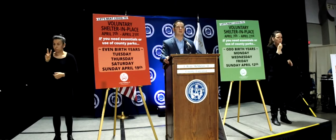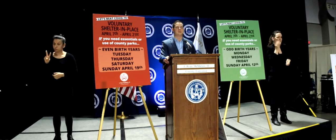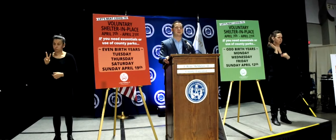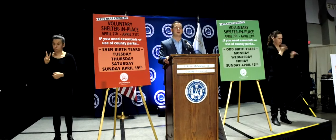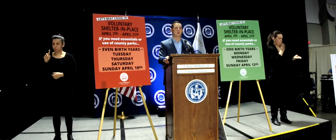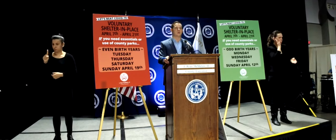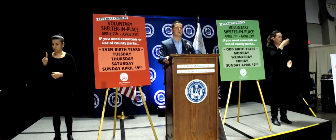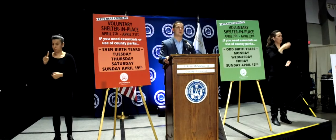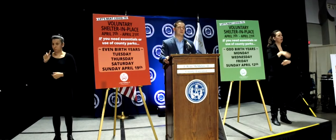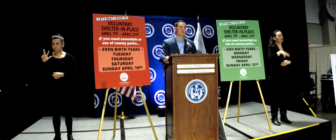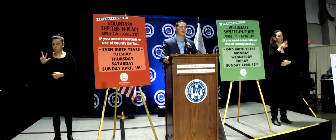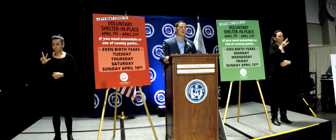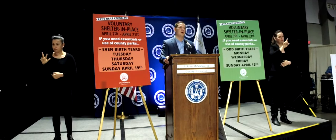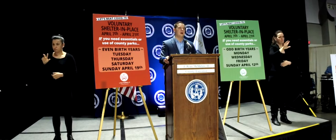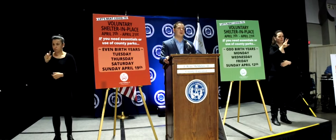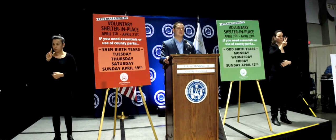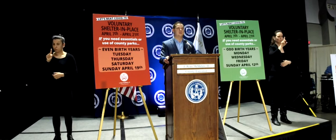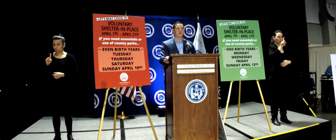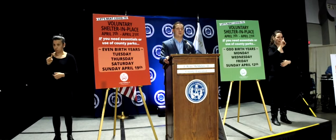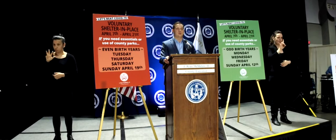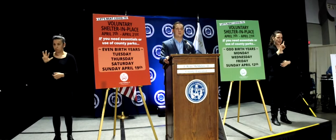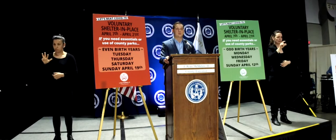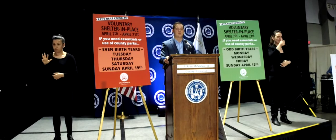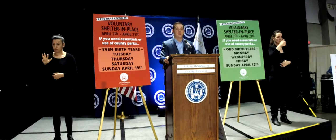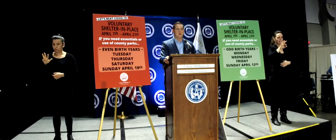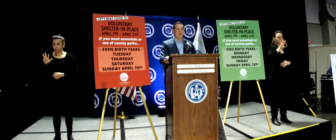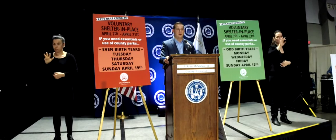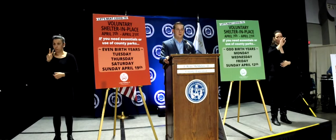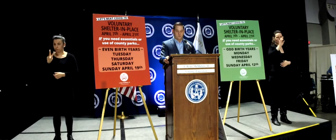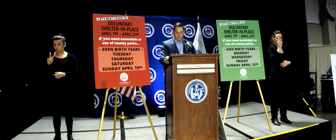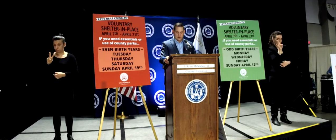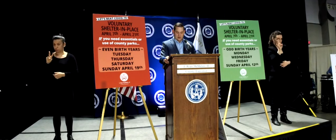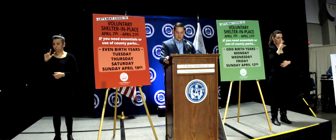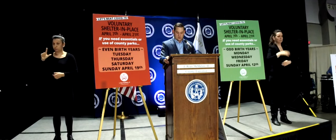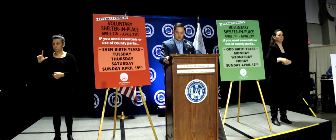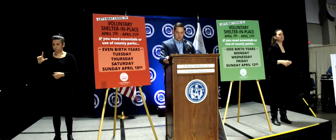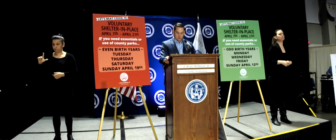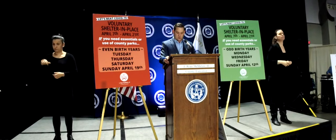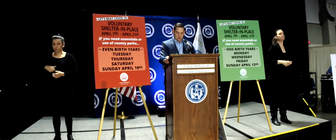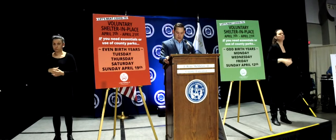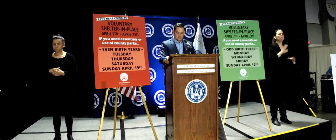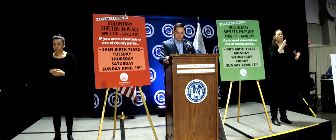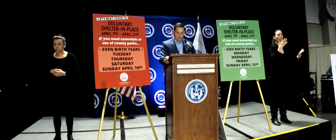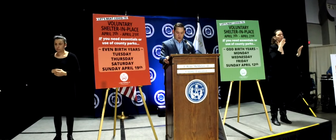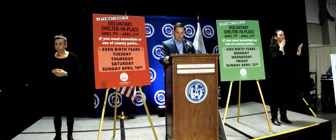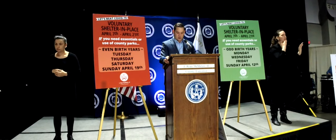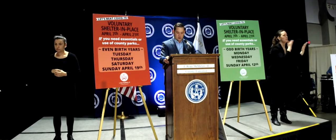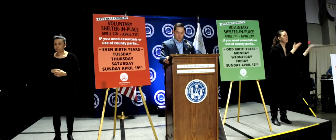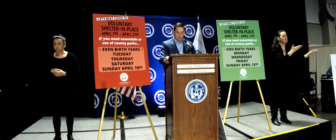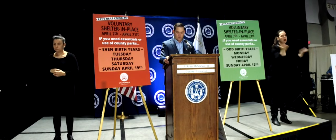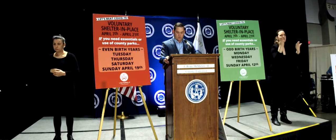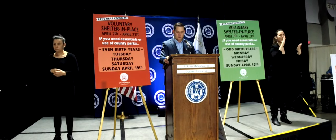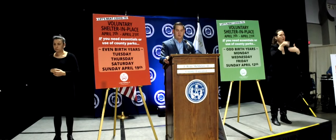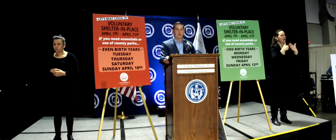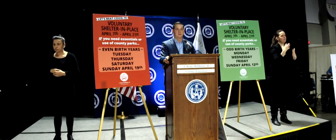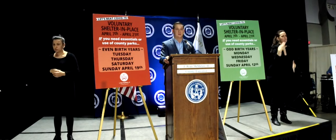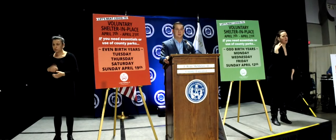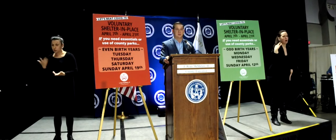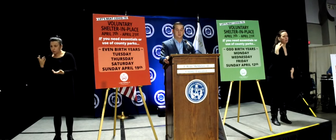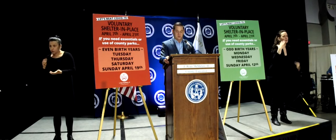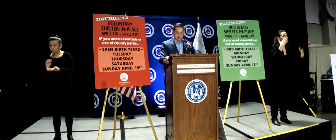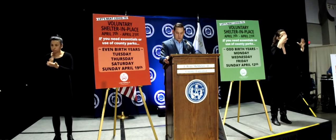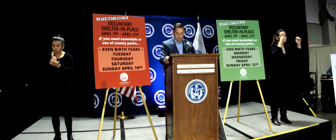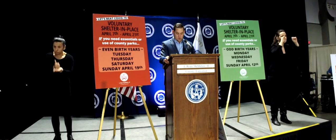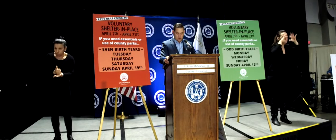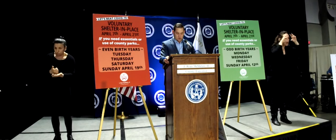they need meals, they need groceries, they need toiletries. We've had such a great response from our workforce and our volunteers